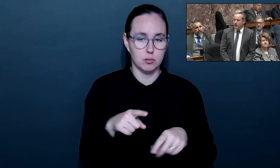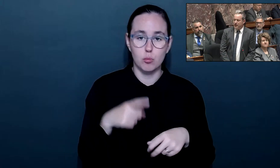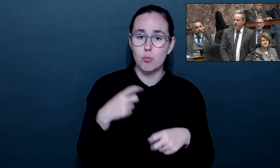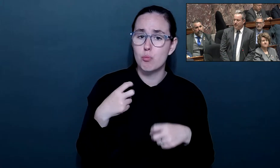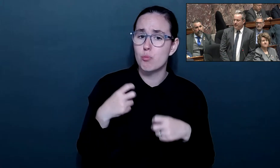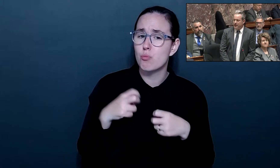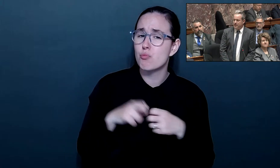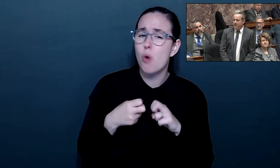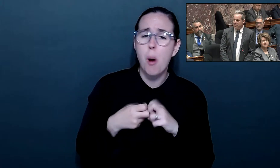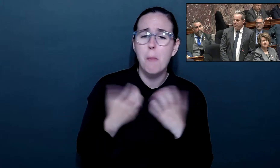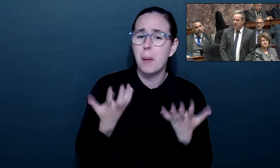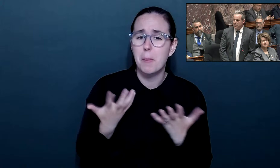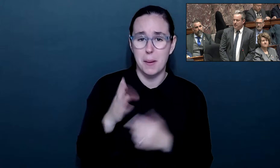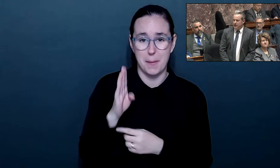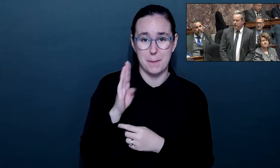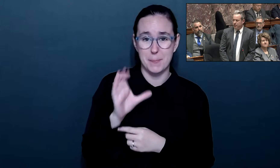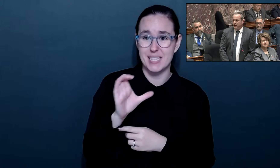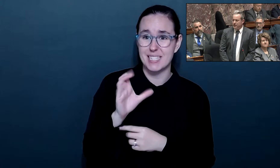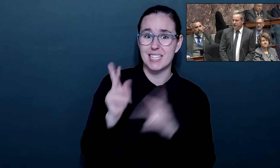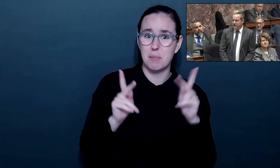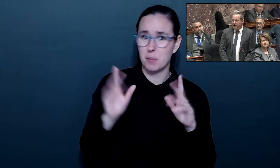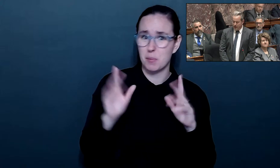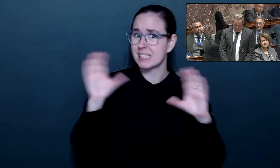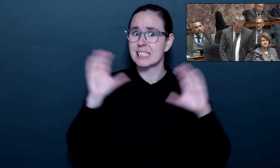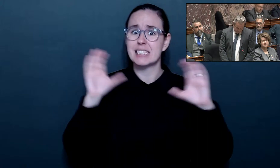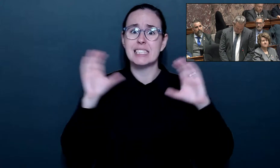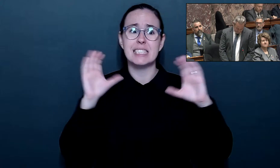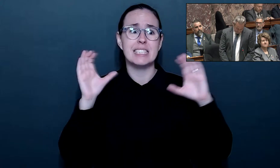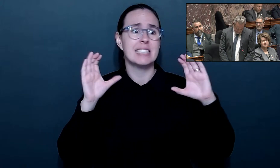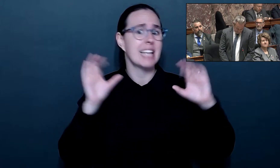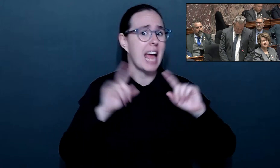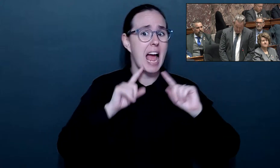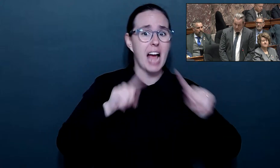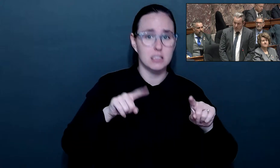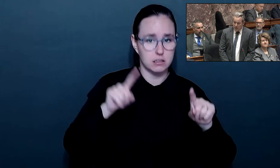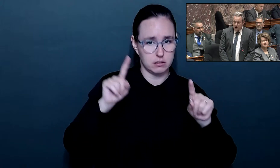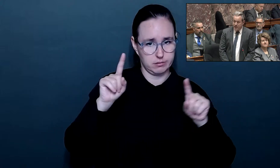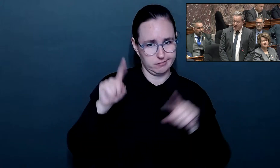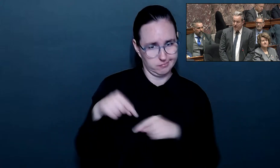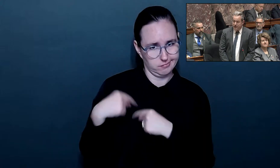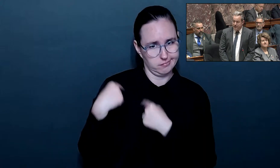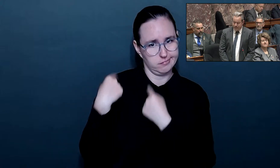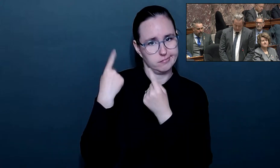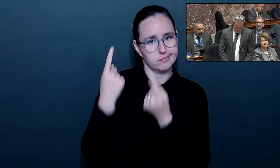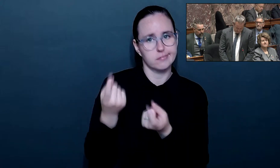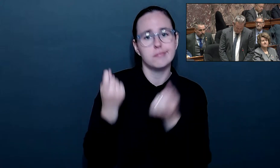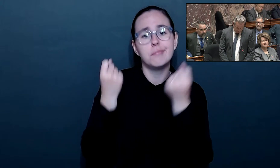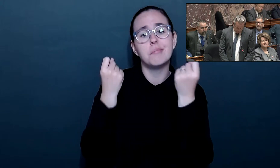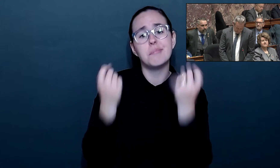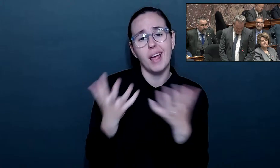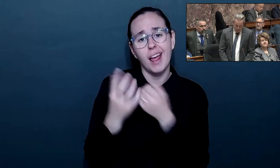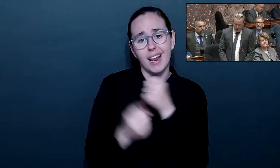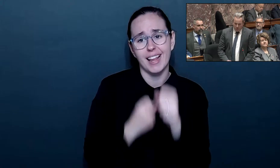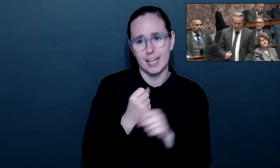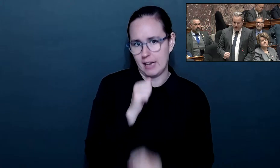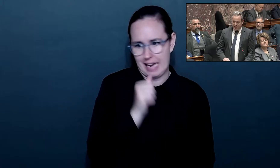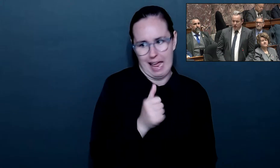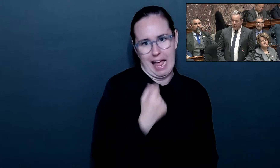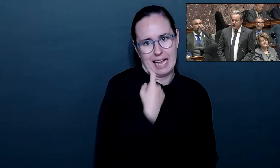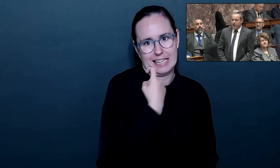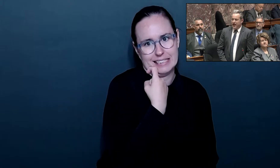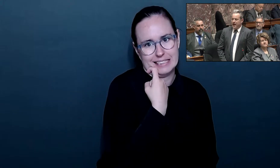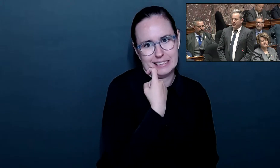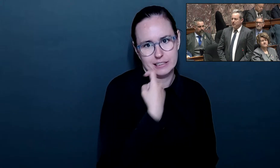since the tragic events that took place on Saturday. It's been years. We've